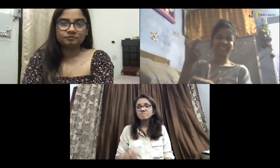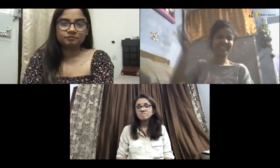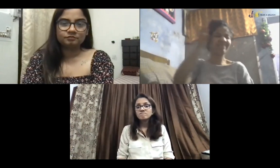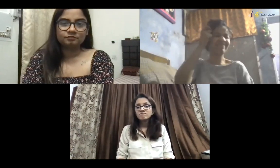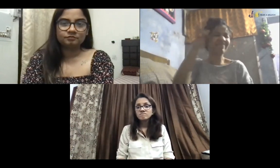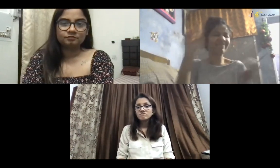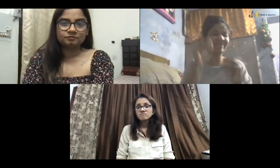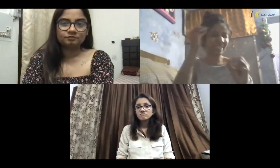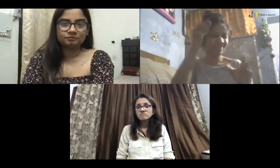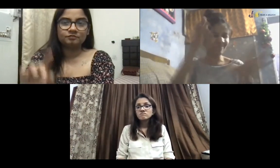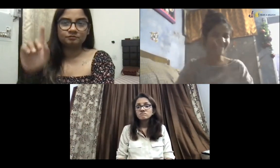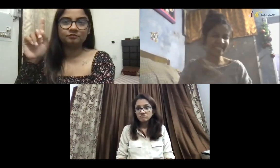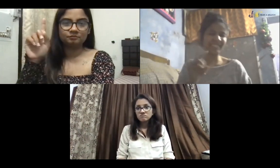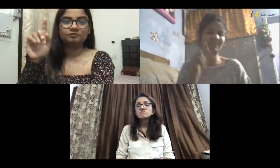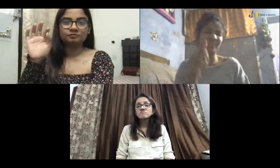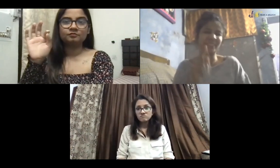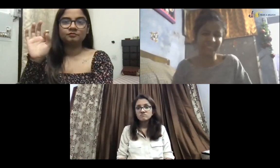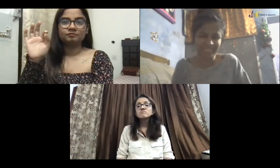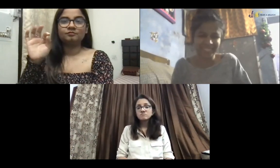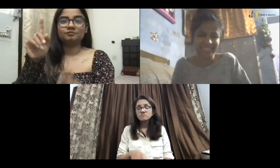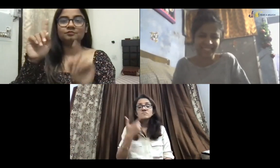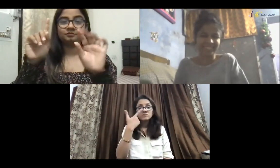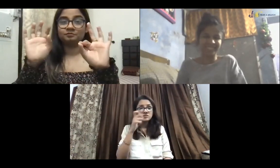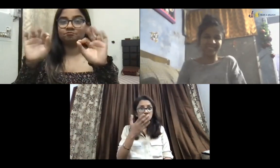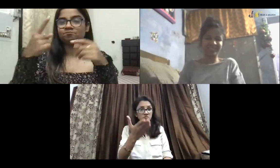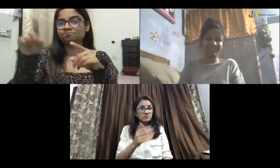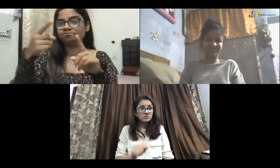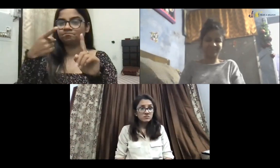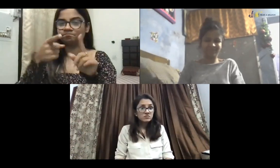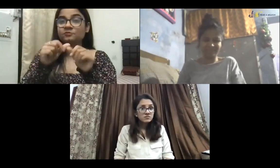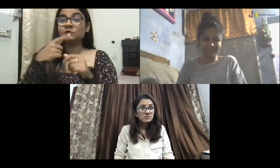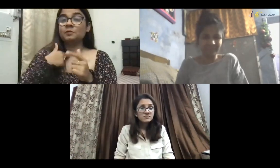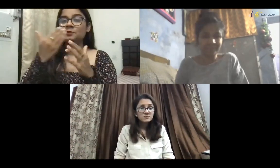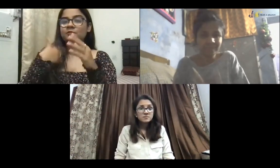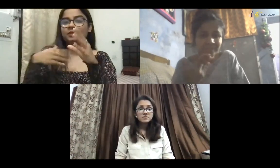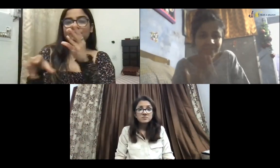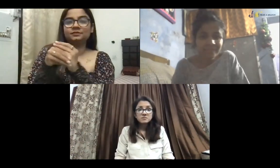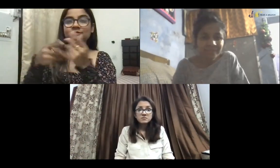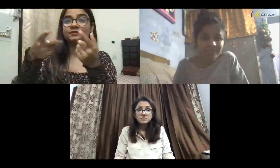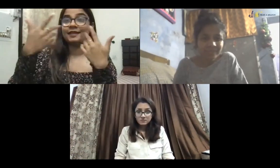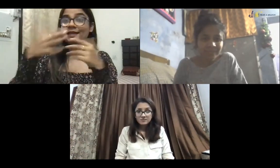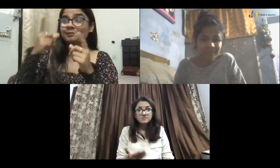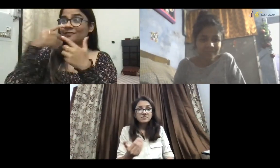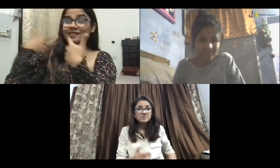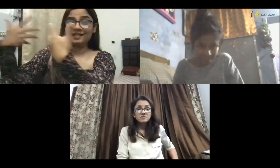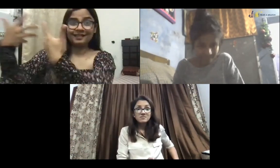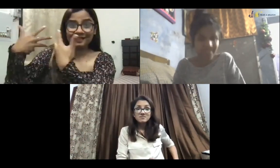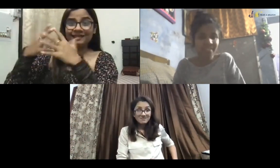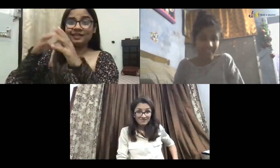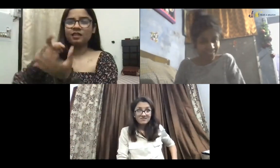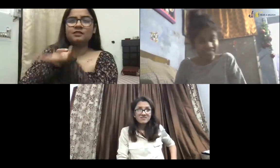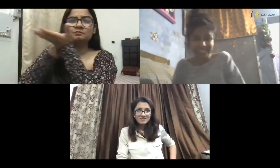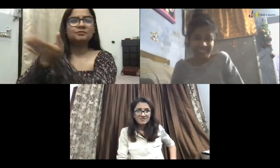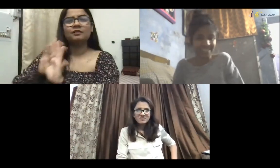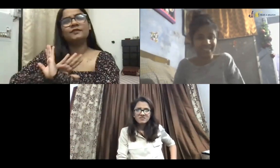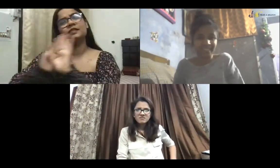That I hope these things will can understand. So might be she is not aware. Yes, you said right